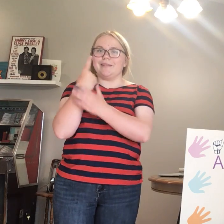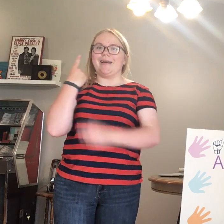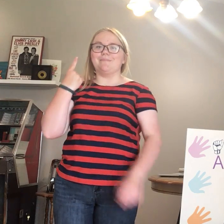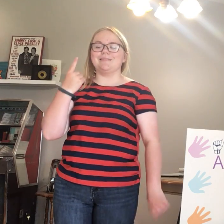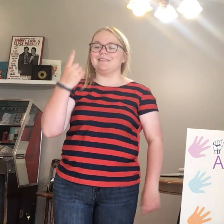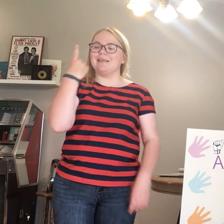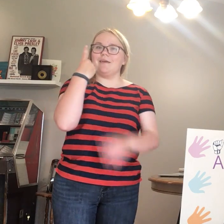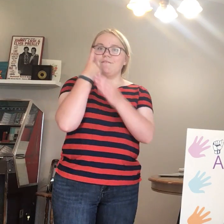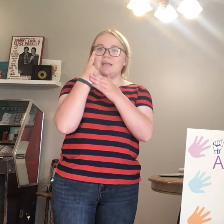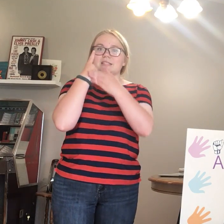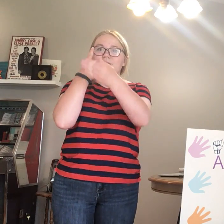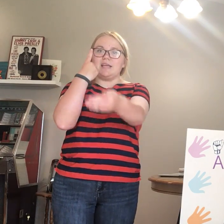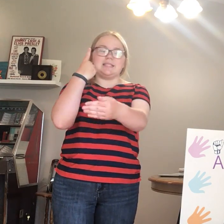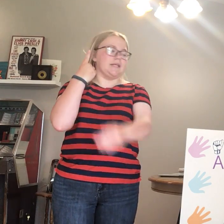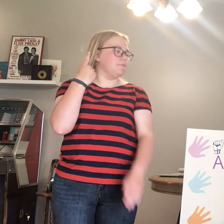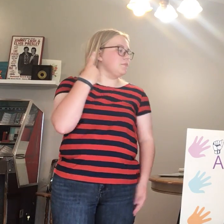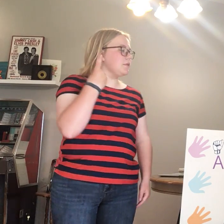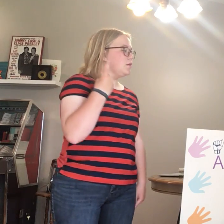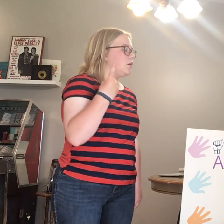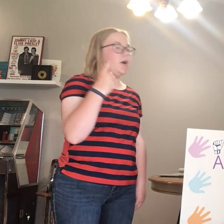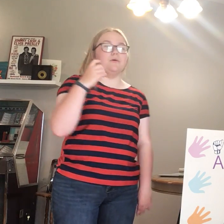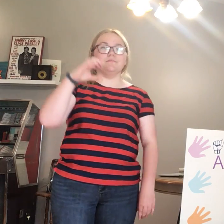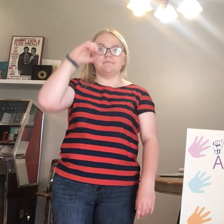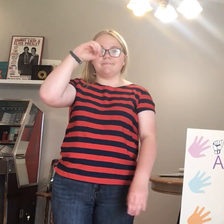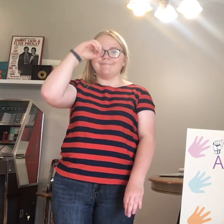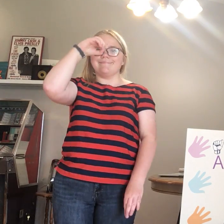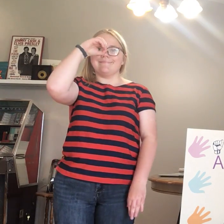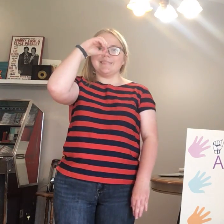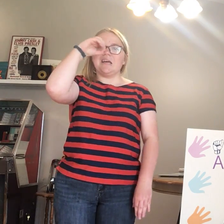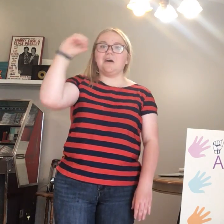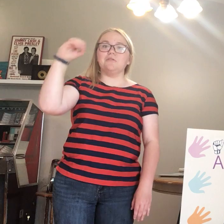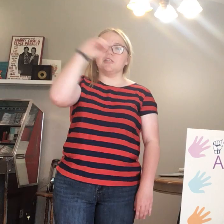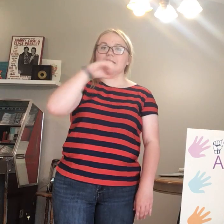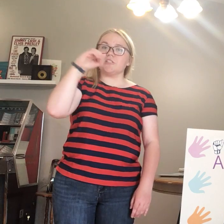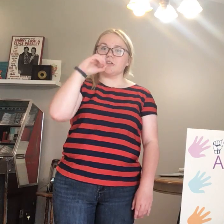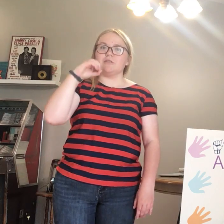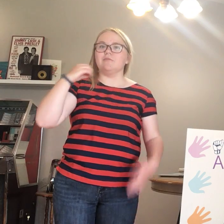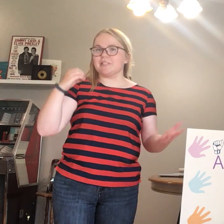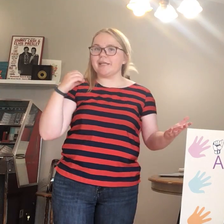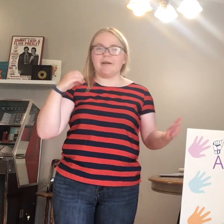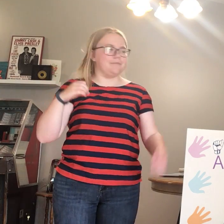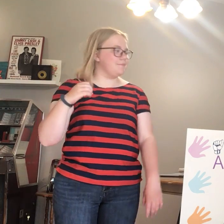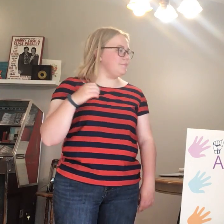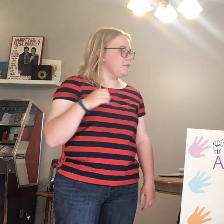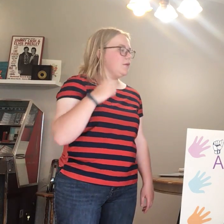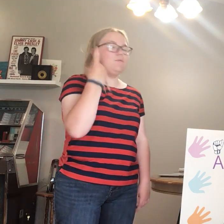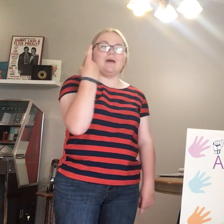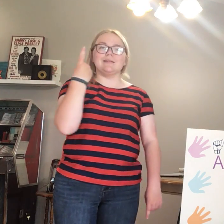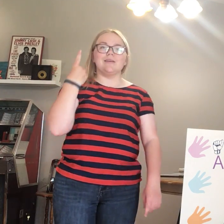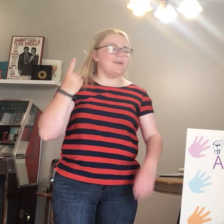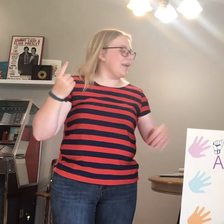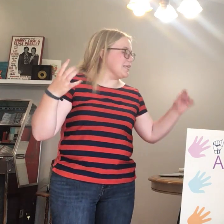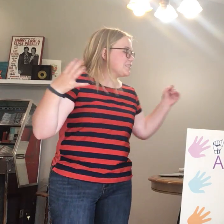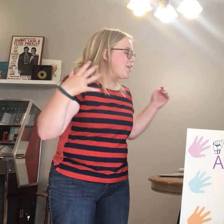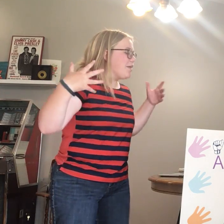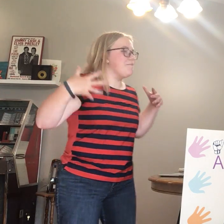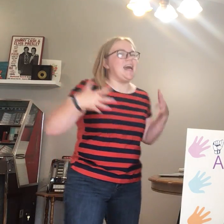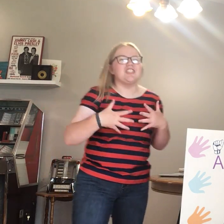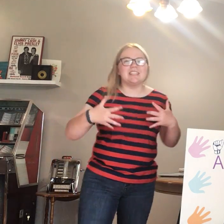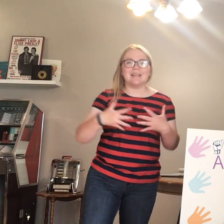up. Fist facing you. O. O looks like a circle, looks like an O. 1. Okay, let's go ahead and mash these signs